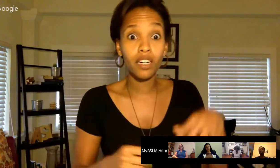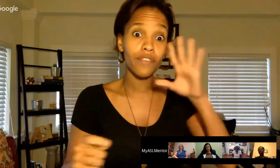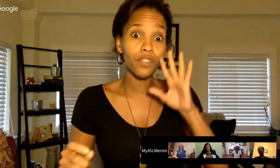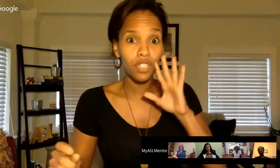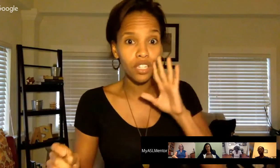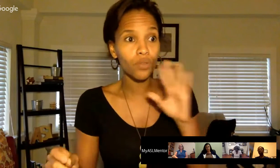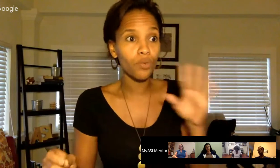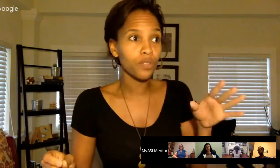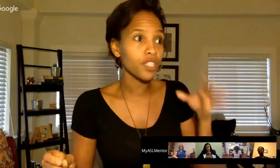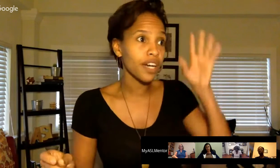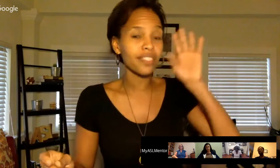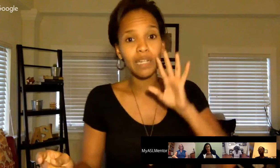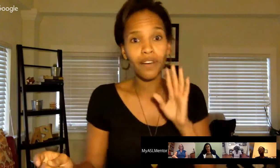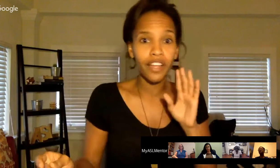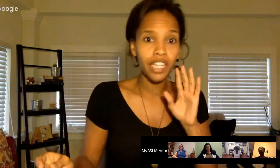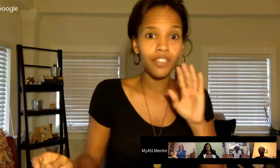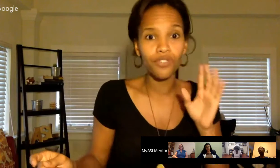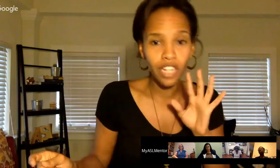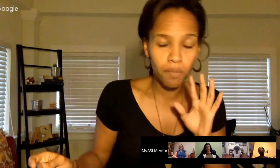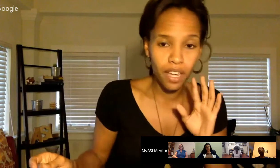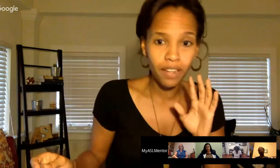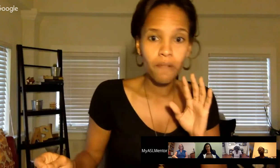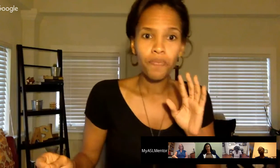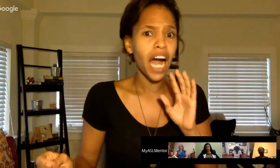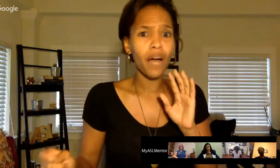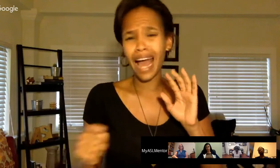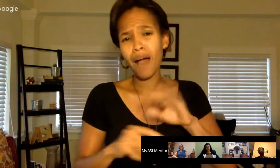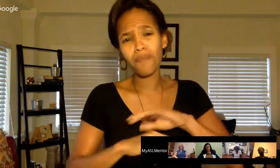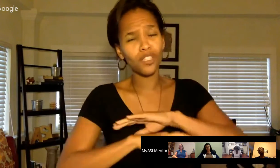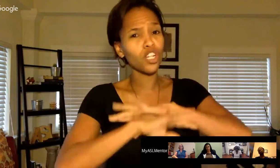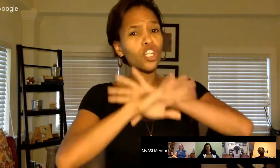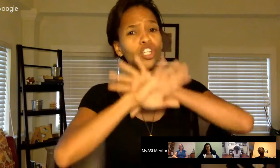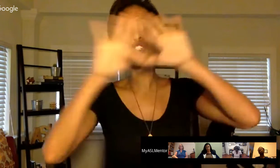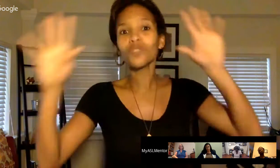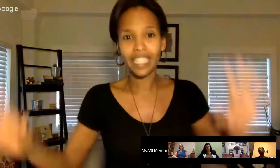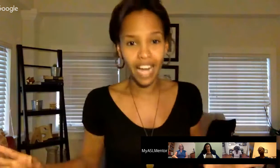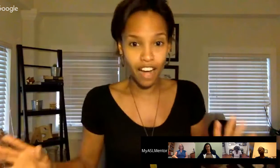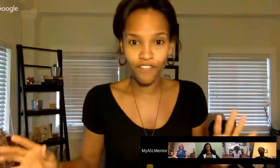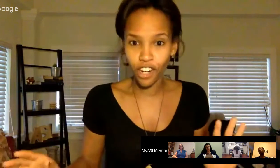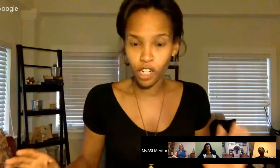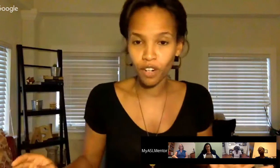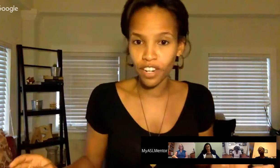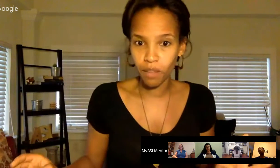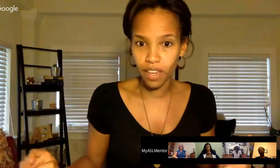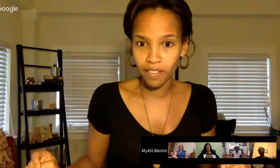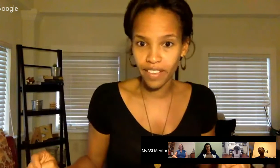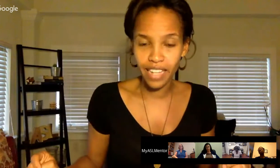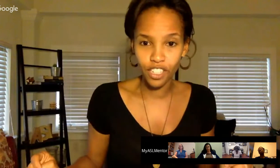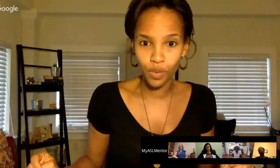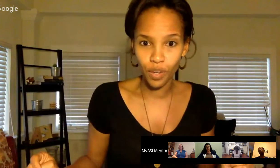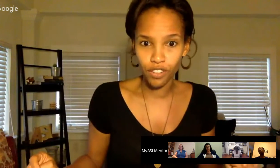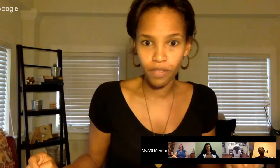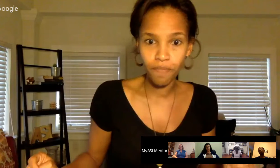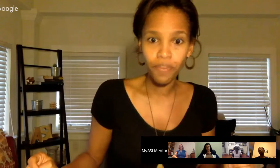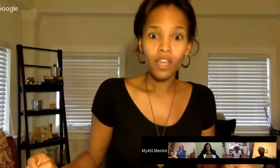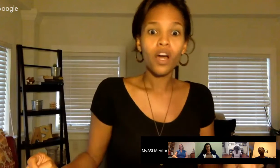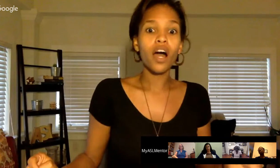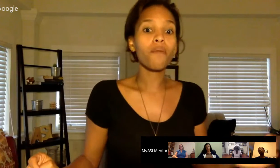was like, "Oh, what do you guys think about Hillary's running mate?" I would absolutely not fingerspell running mate in that